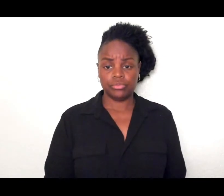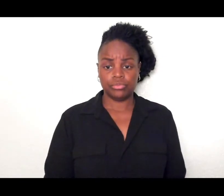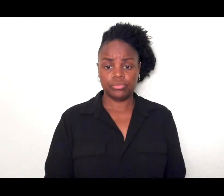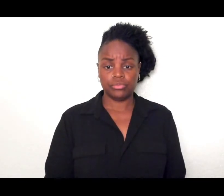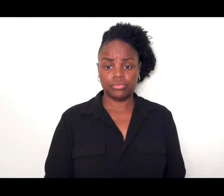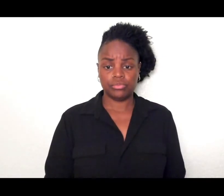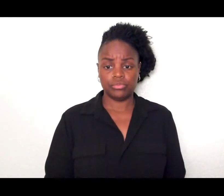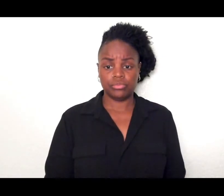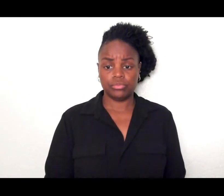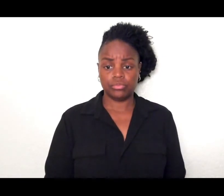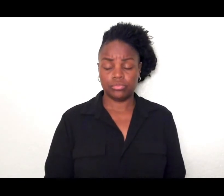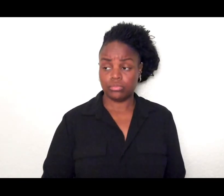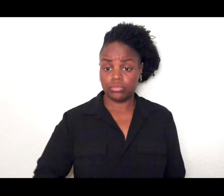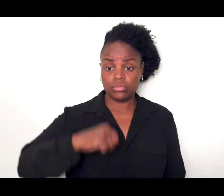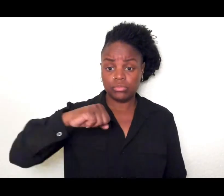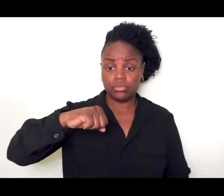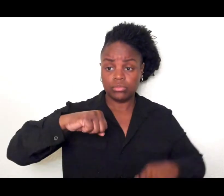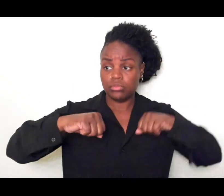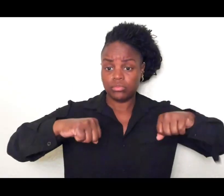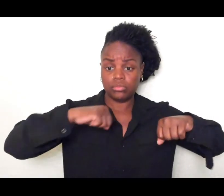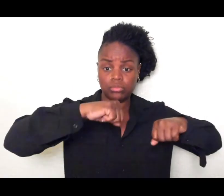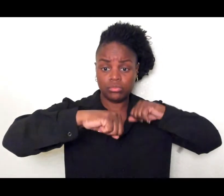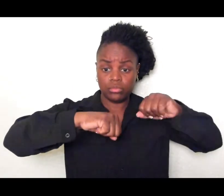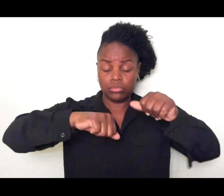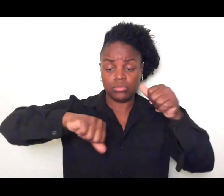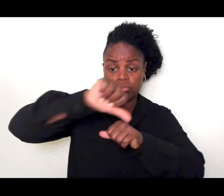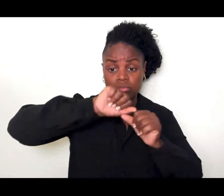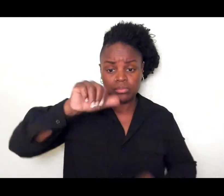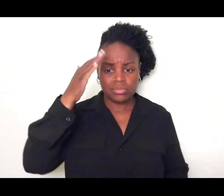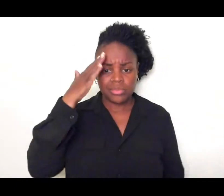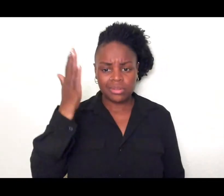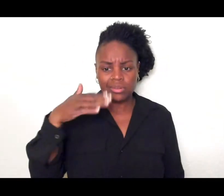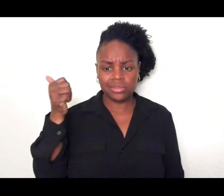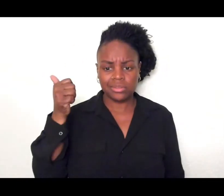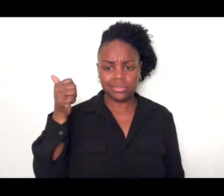and the aftermath of the earthquake,